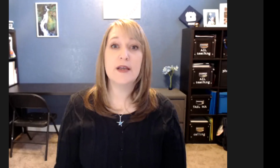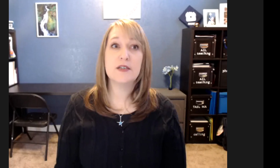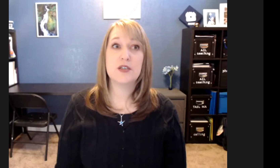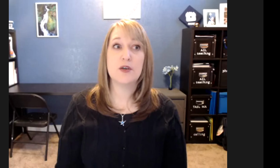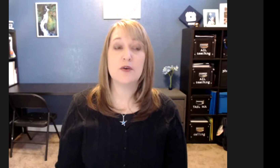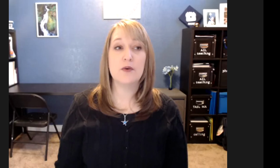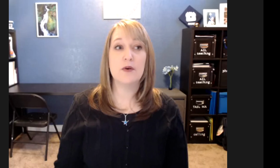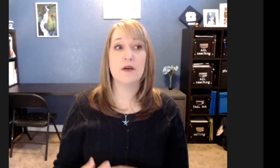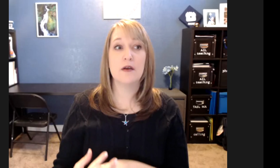going to